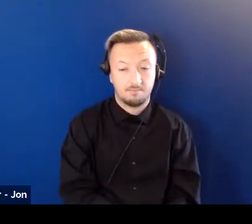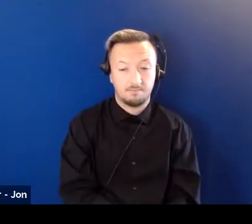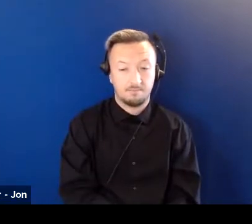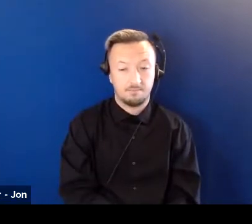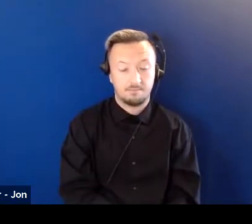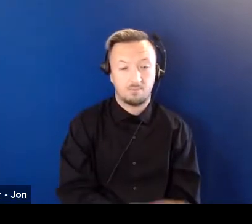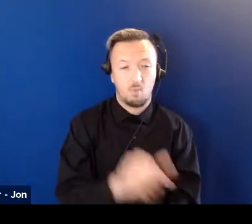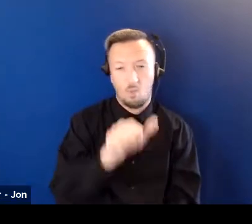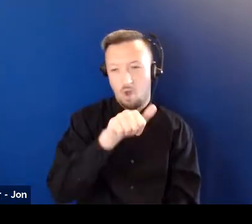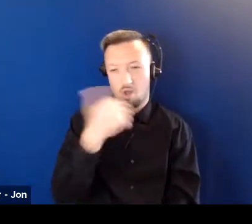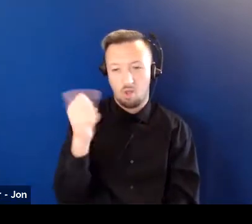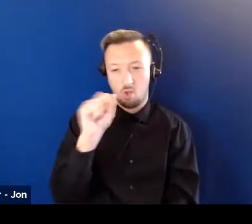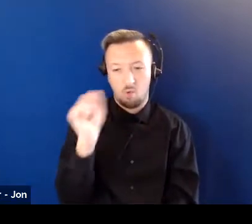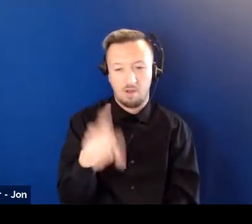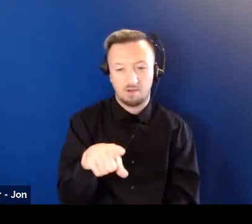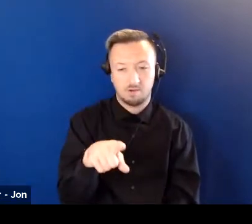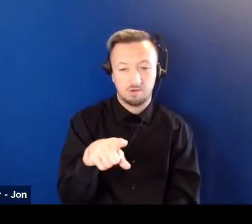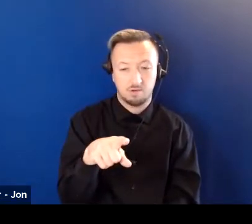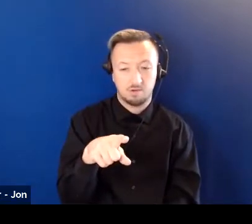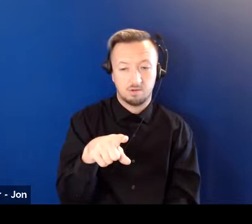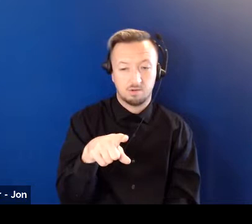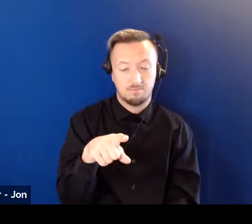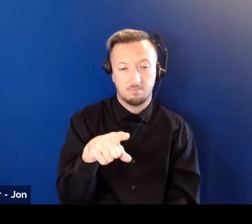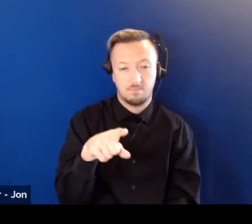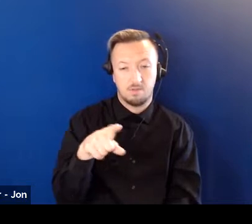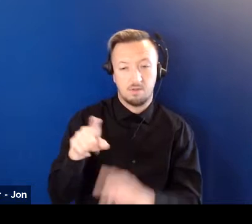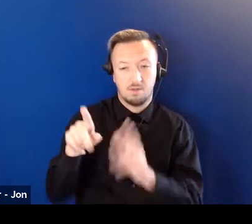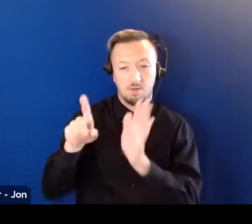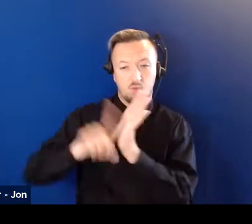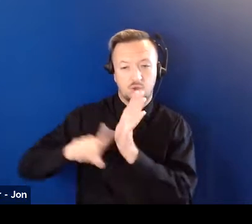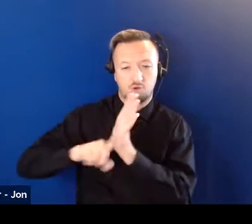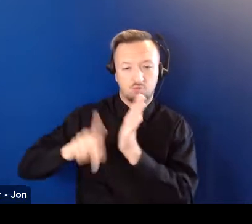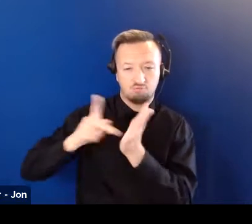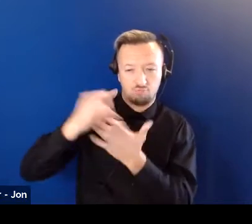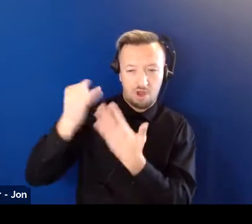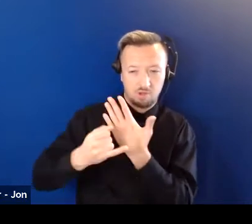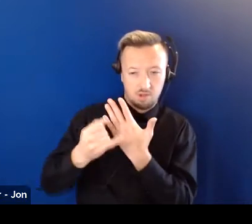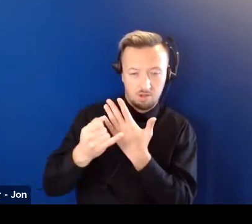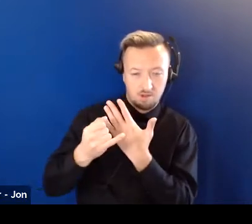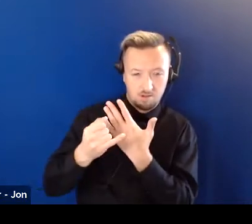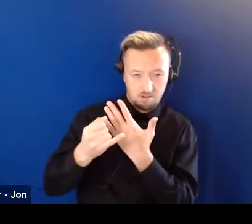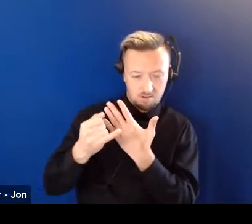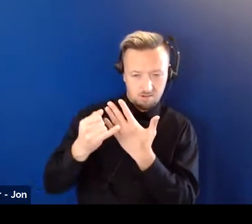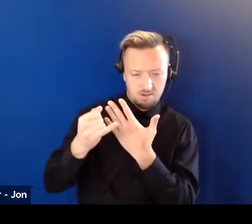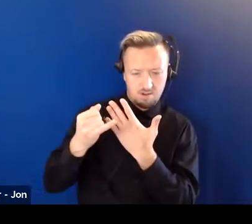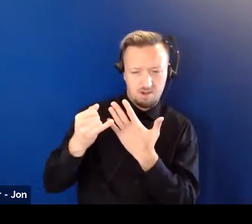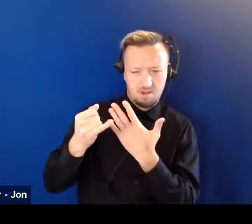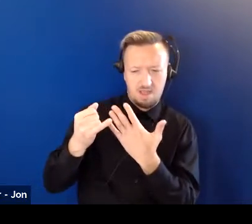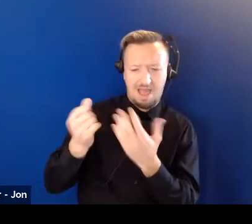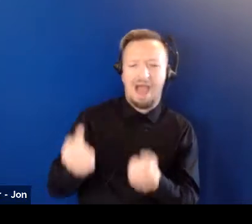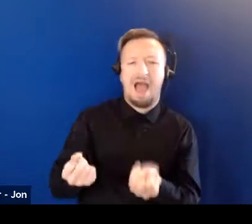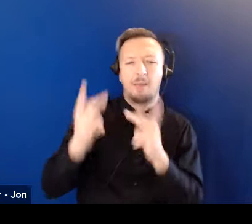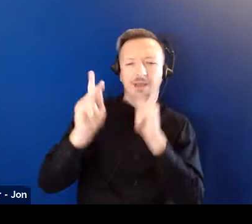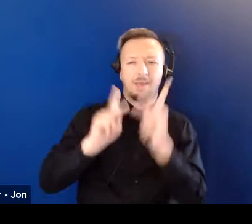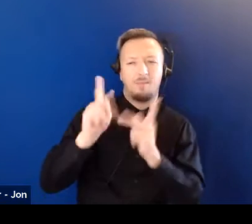was a question about, well, when we're looking at the research project, how many people are required to be enrolled in the research